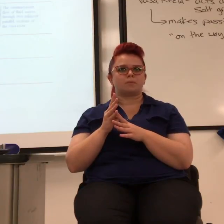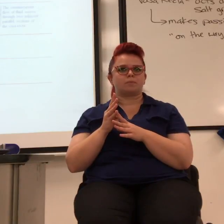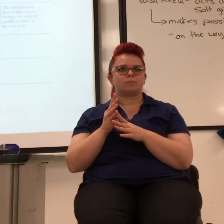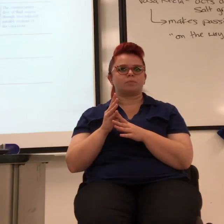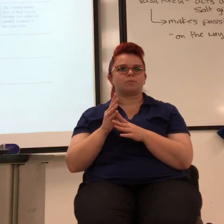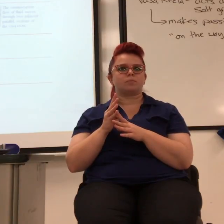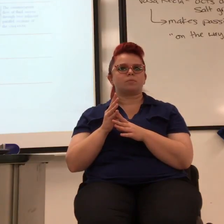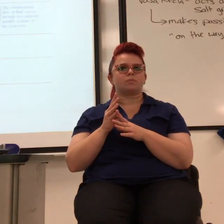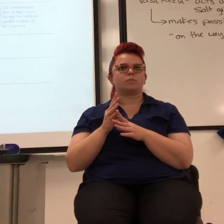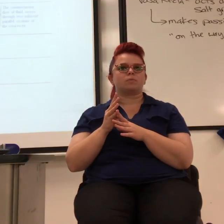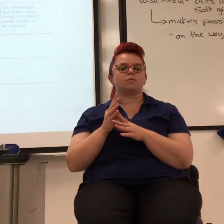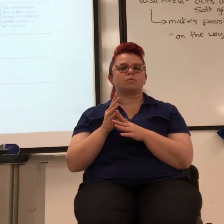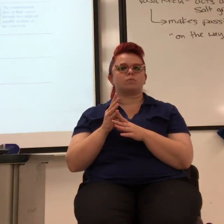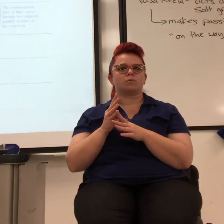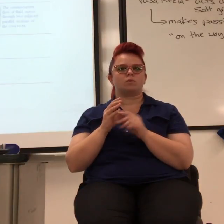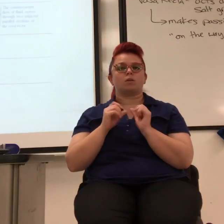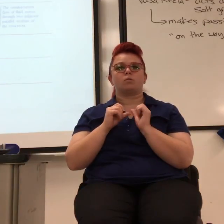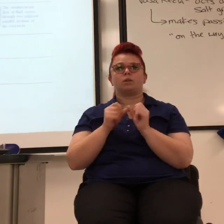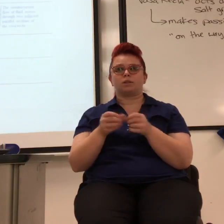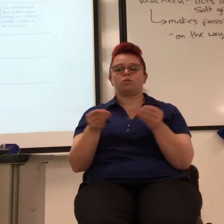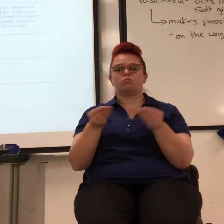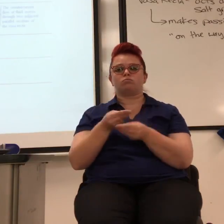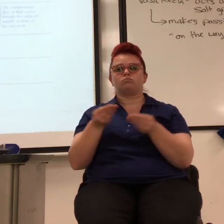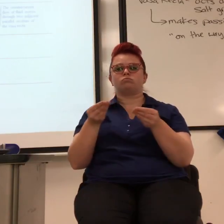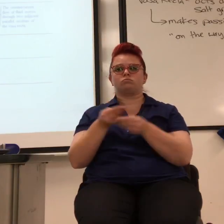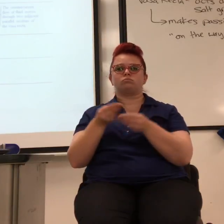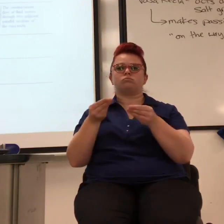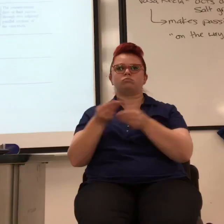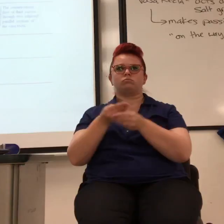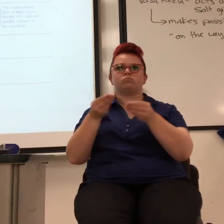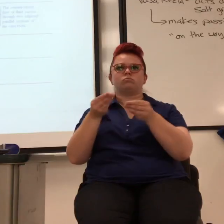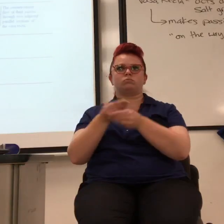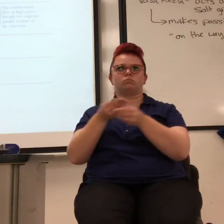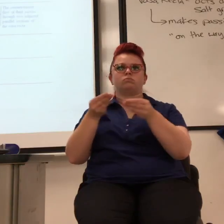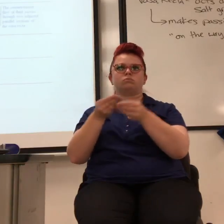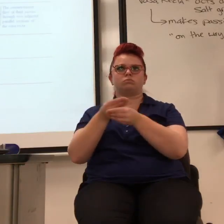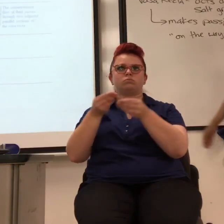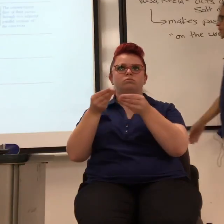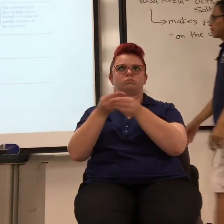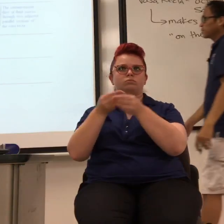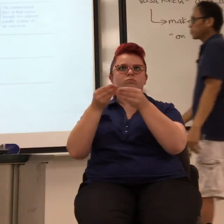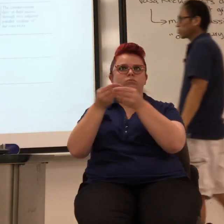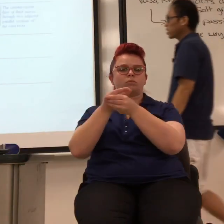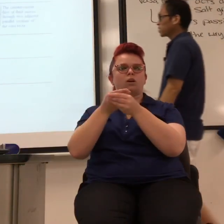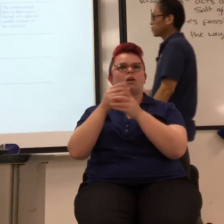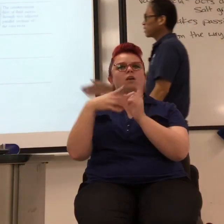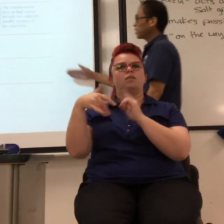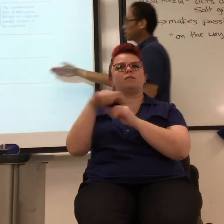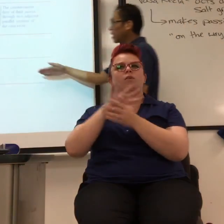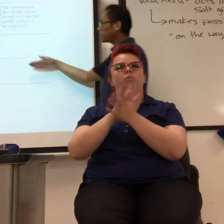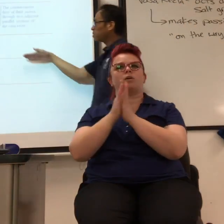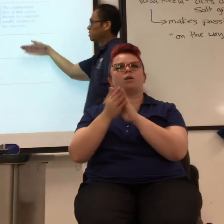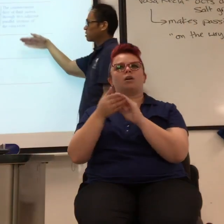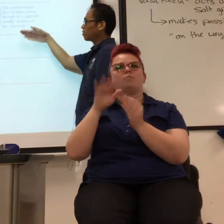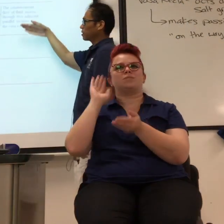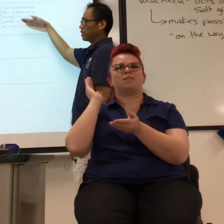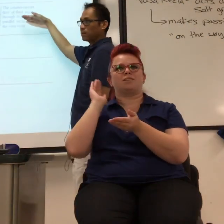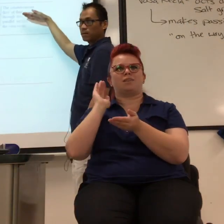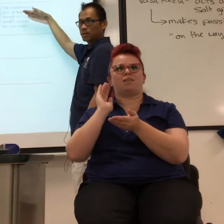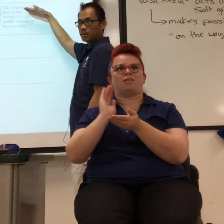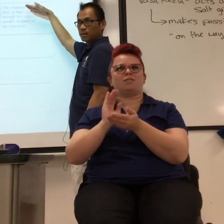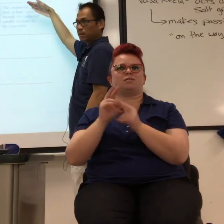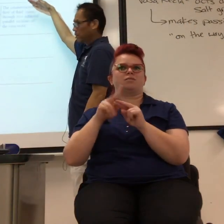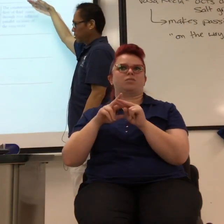you continue to make passive exchanges. As you go up, the environment becomes progressively less